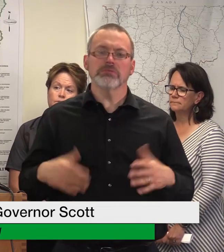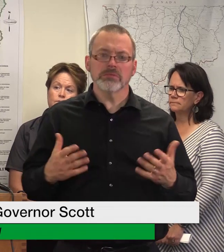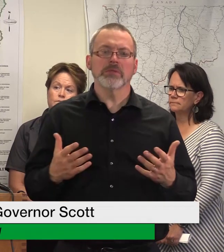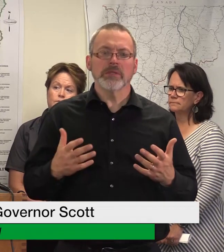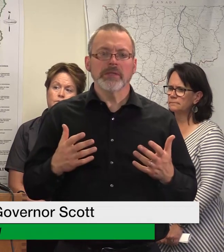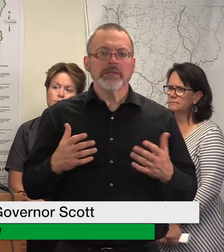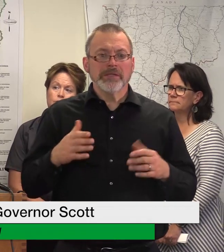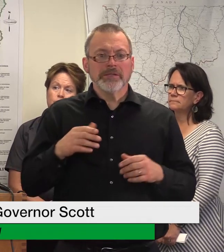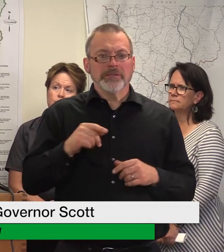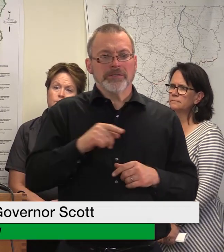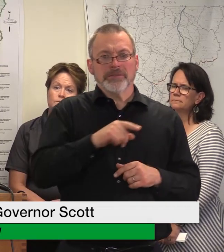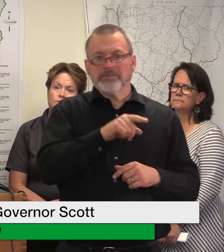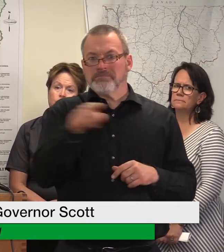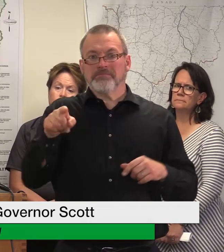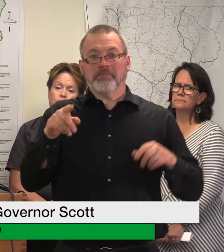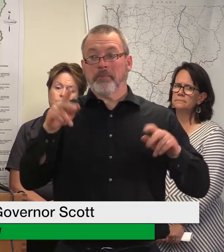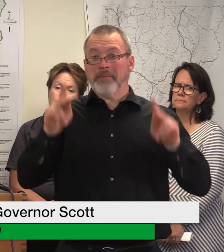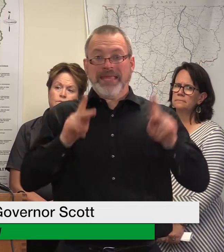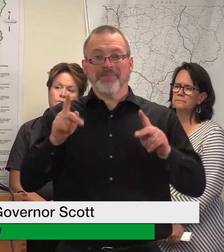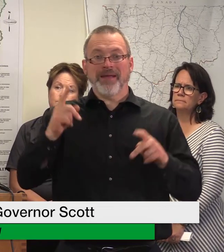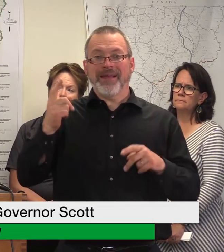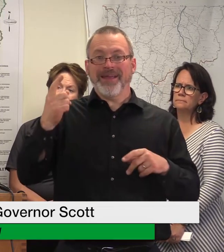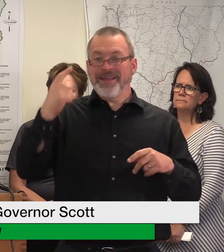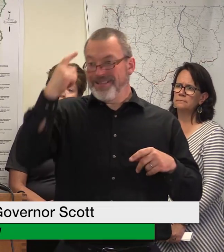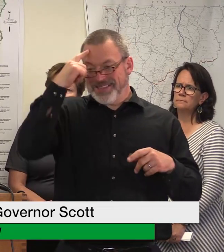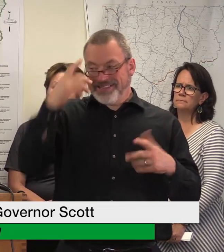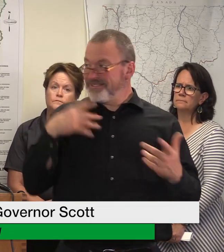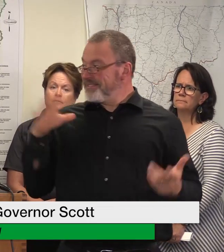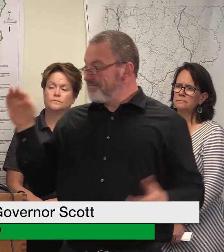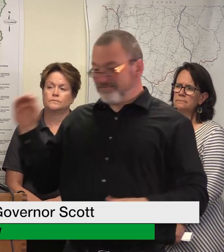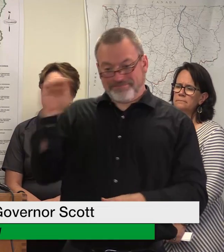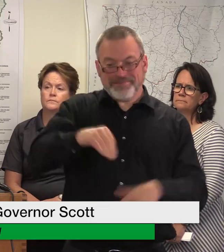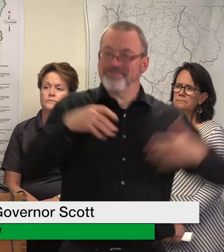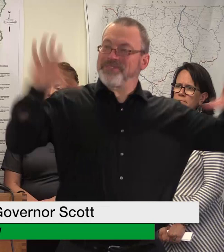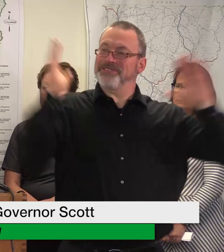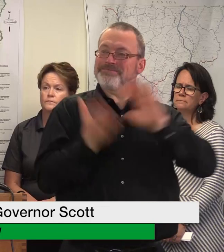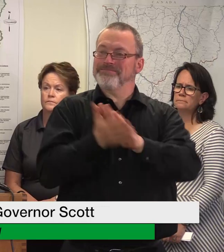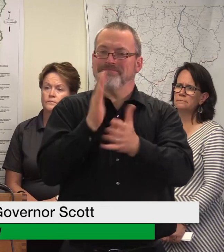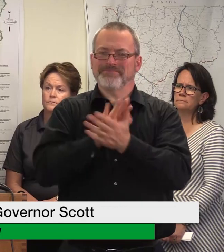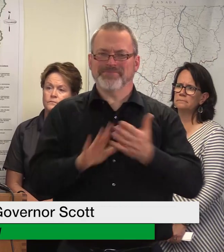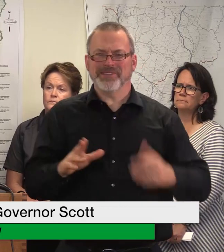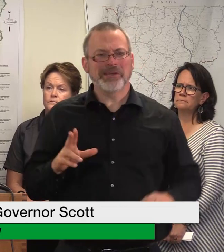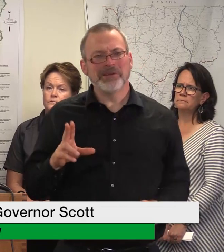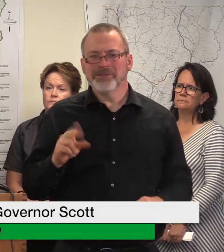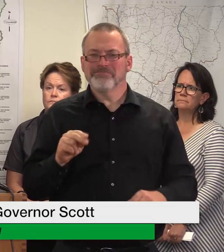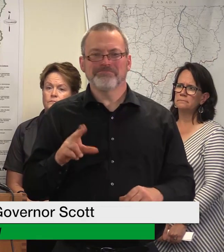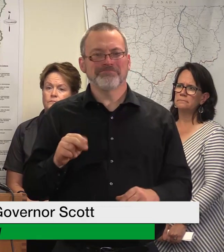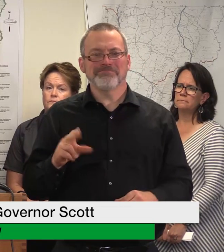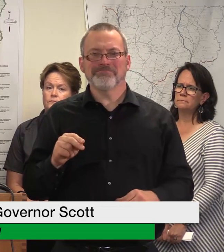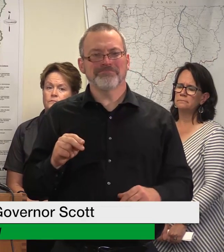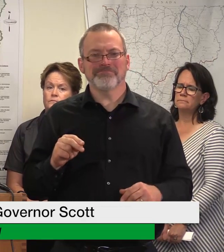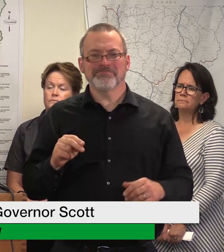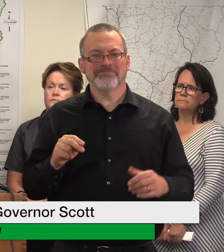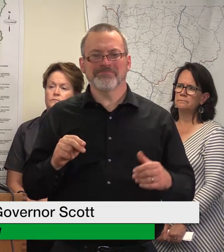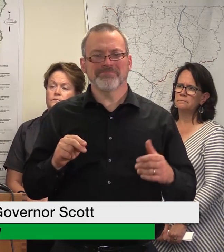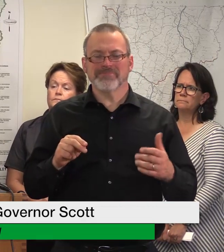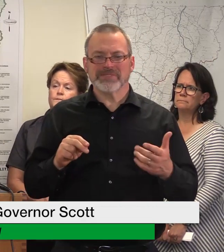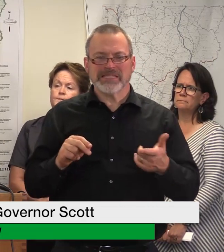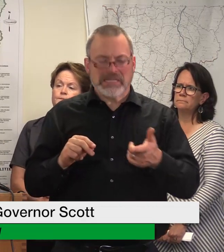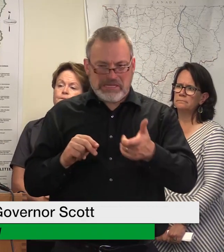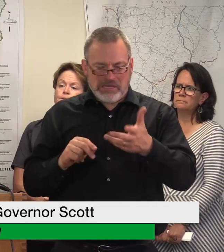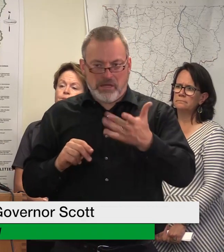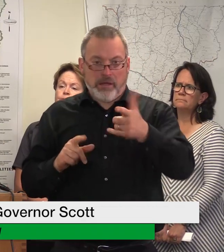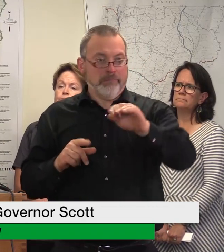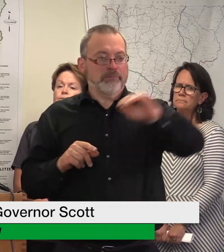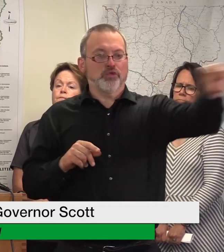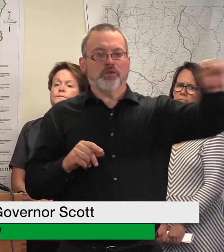people who thought that was going to be a solution for them, by the time it's ready to go, have found another solution, a solution that works better for